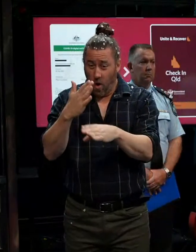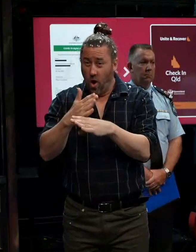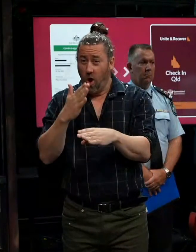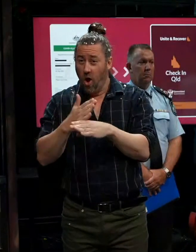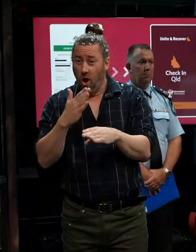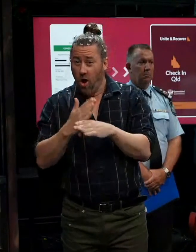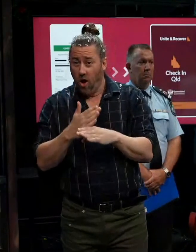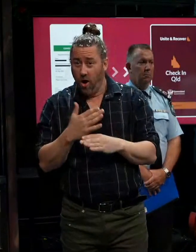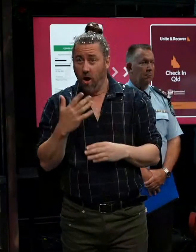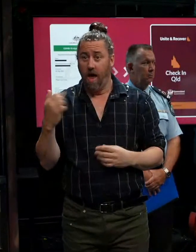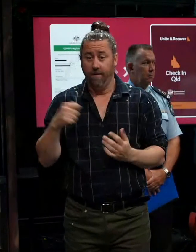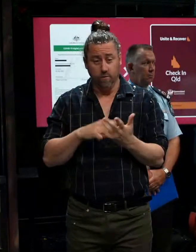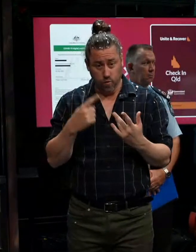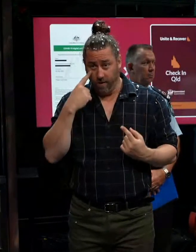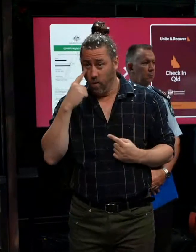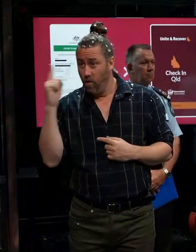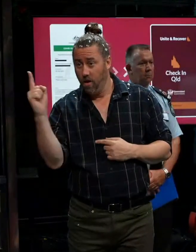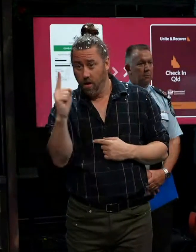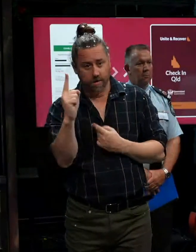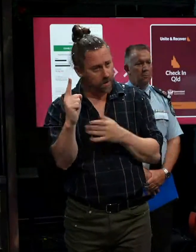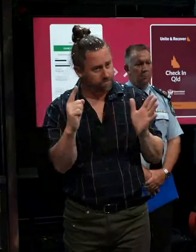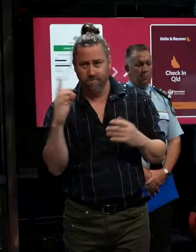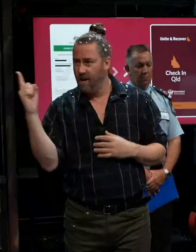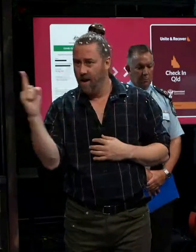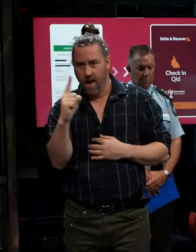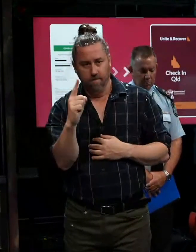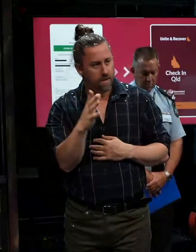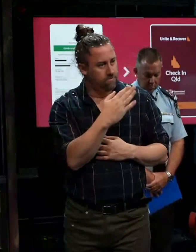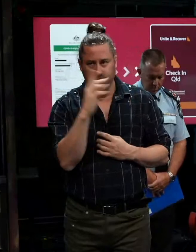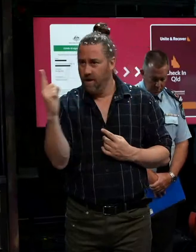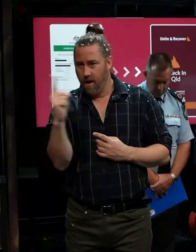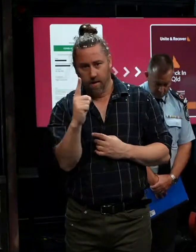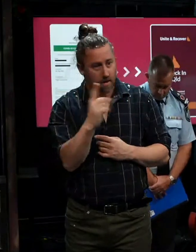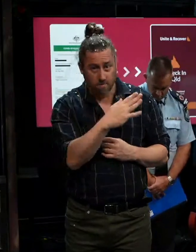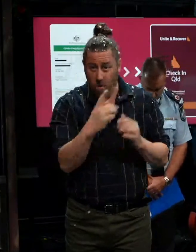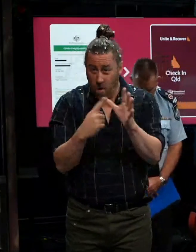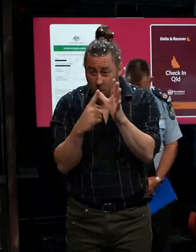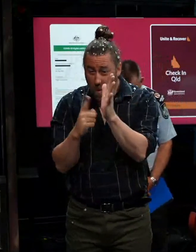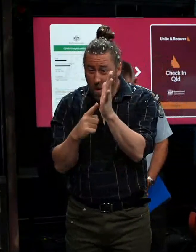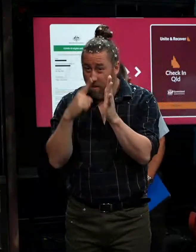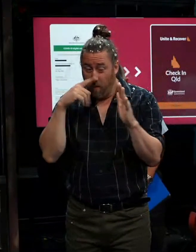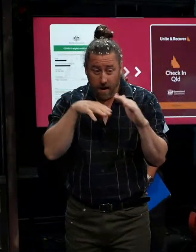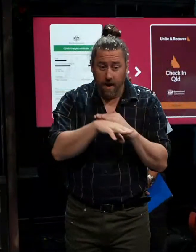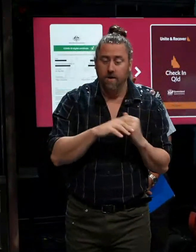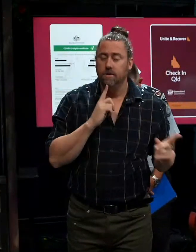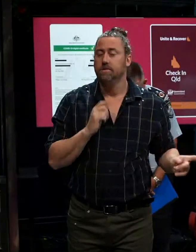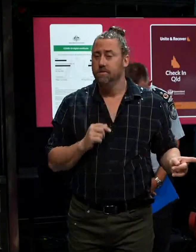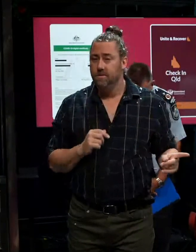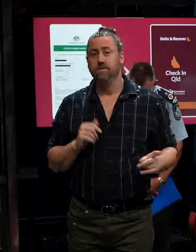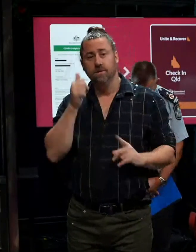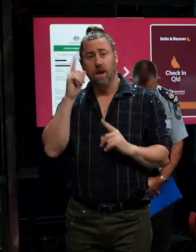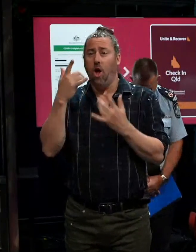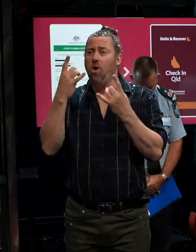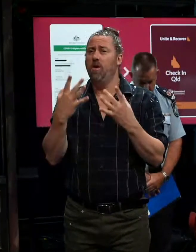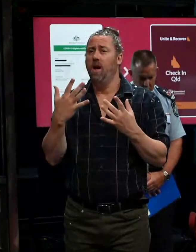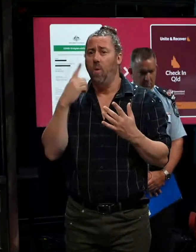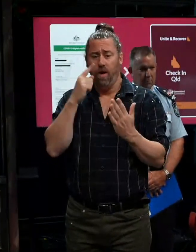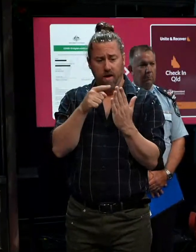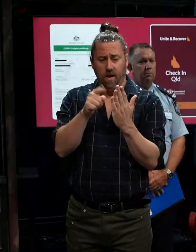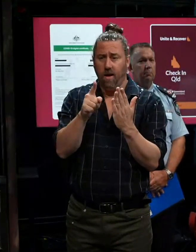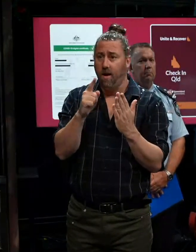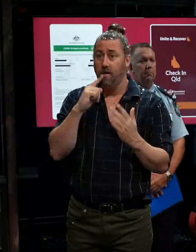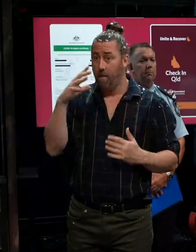they'll have to check every single check-in? So Like, as you know already, when people check in, it is